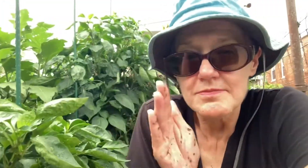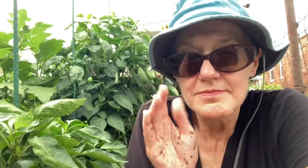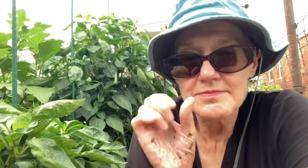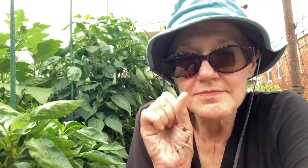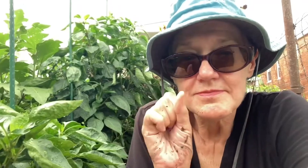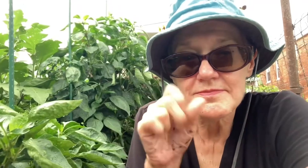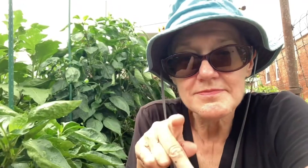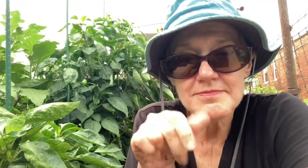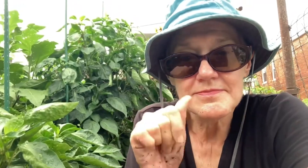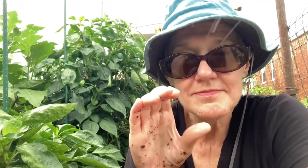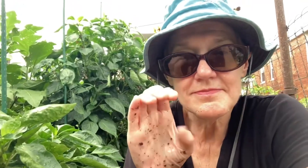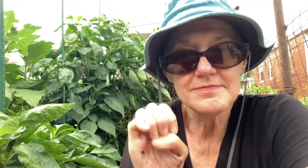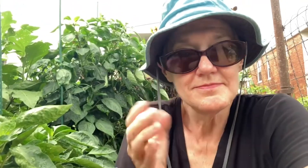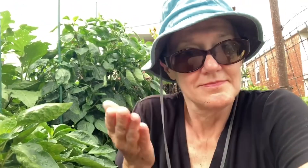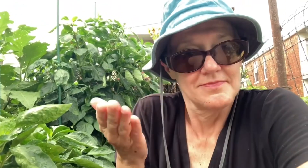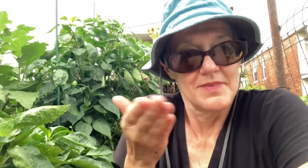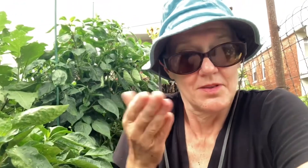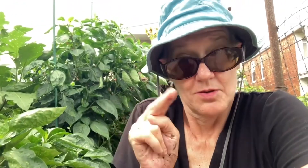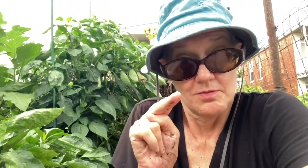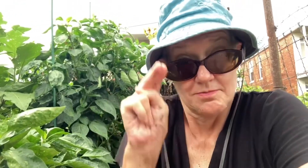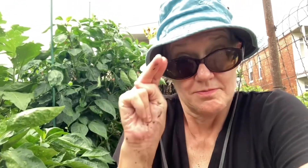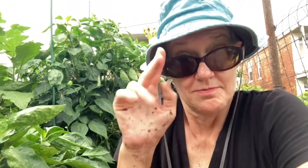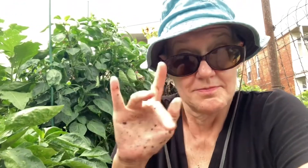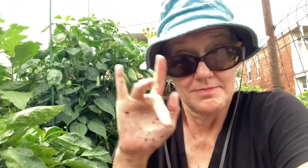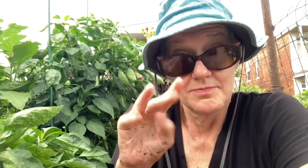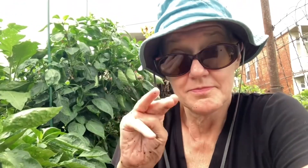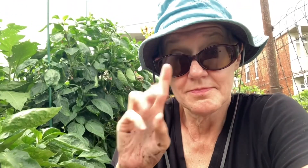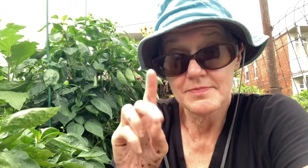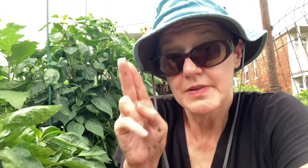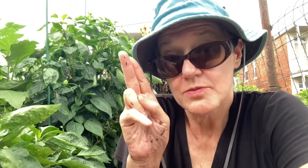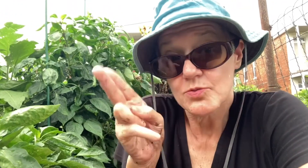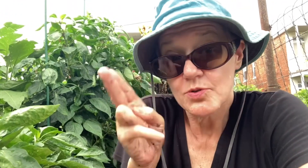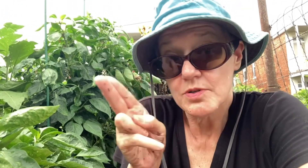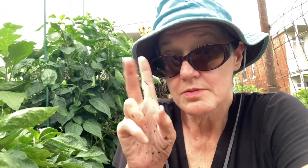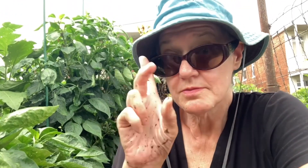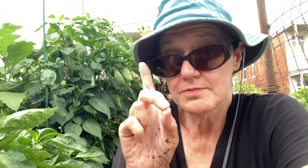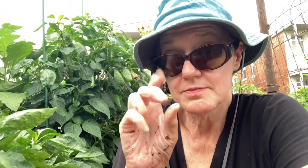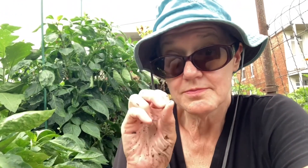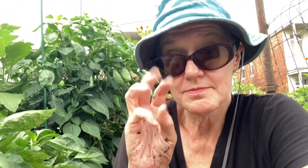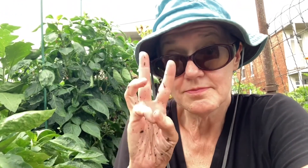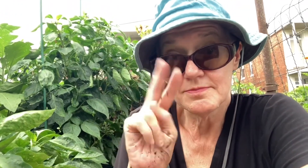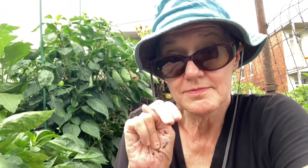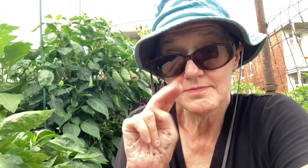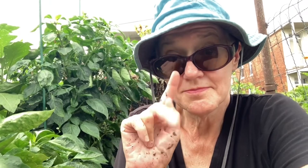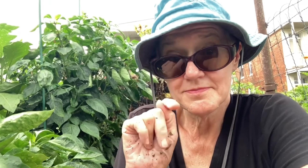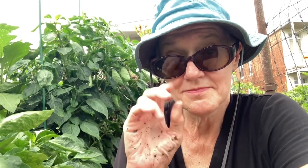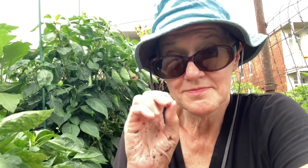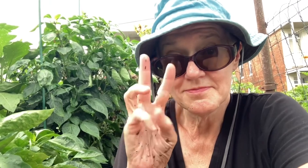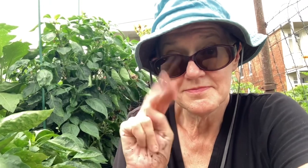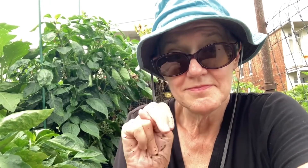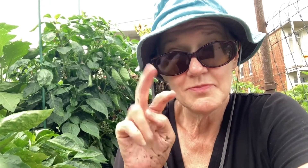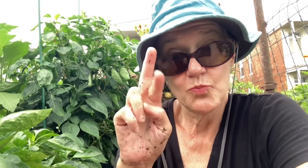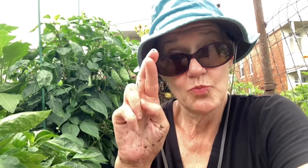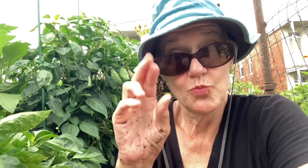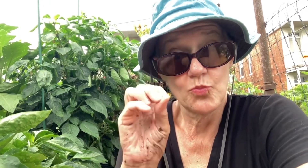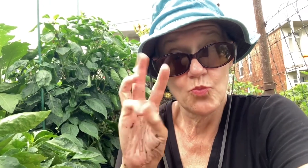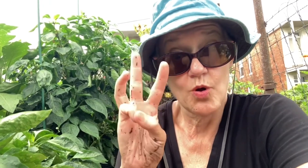Now I grow in a small space here in north central Maryland in a historic downtown row